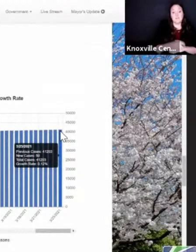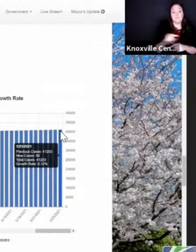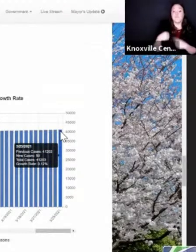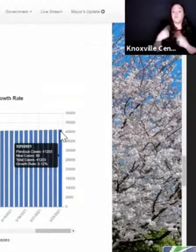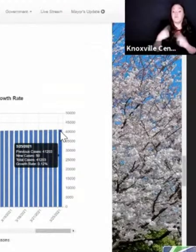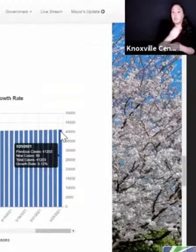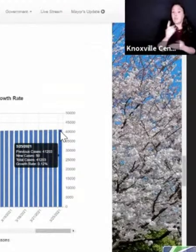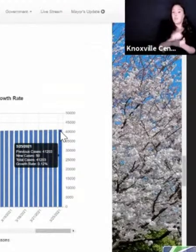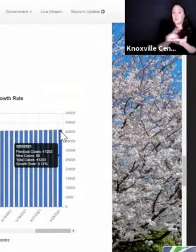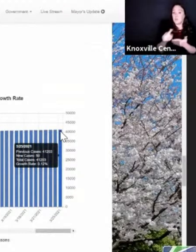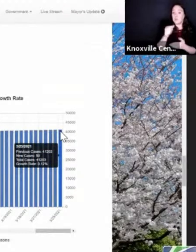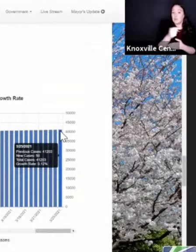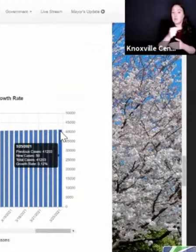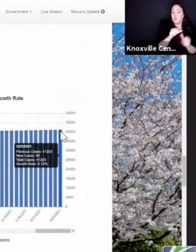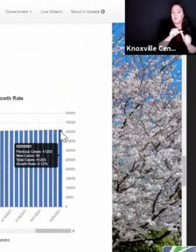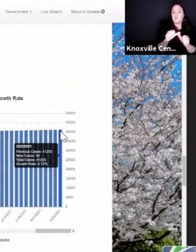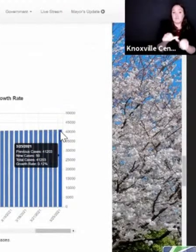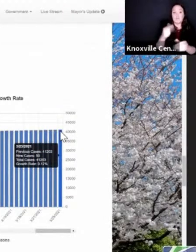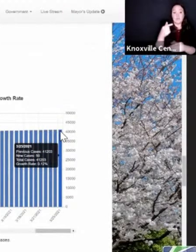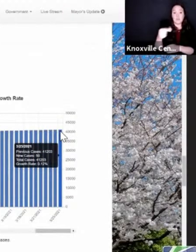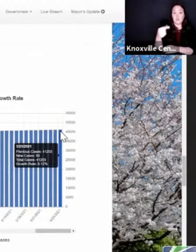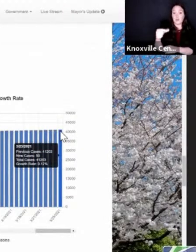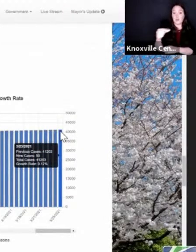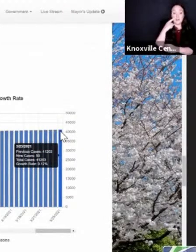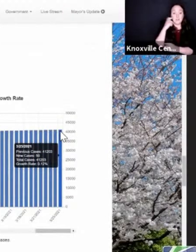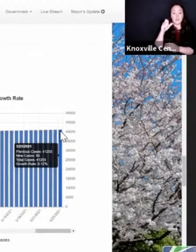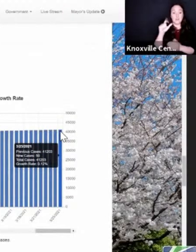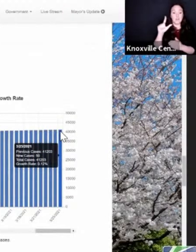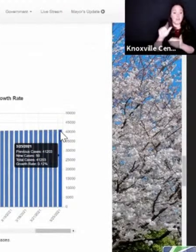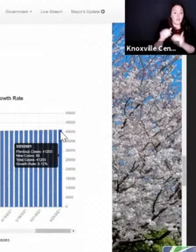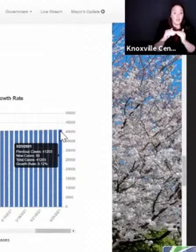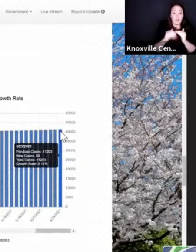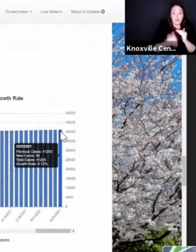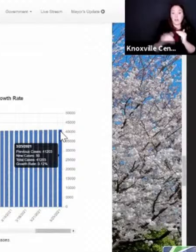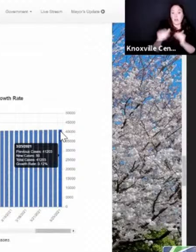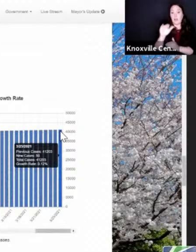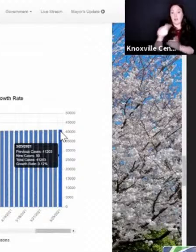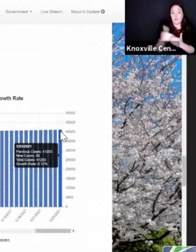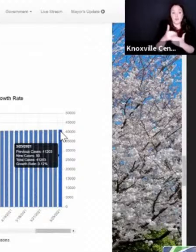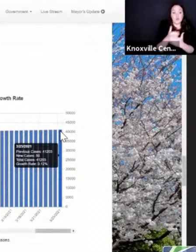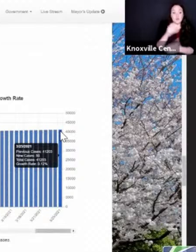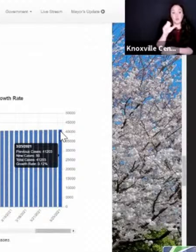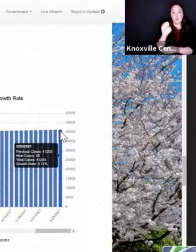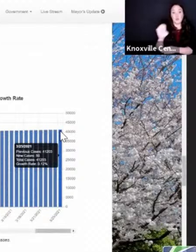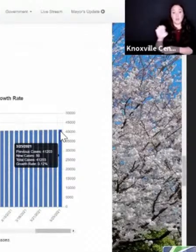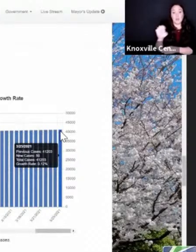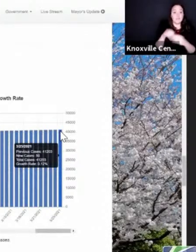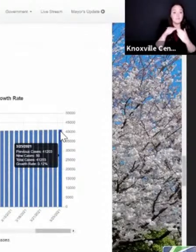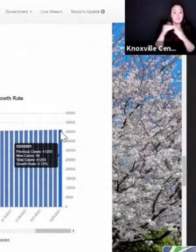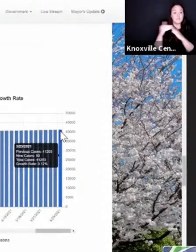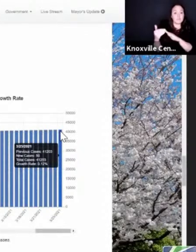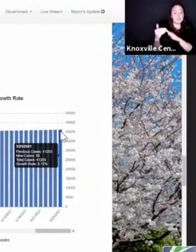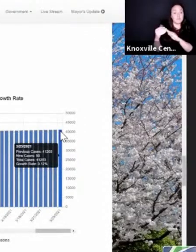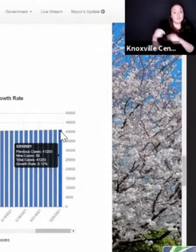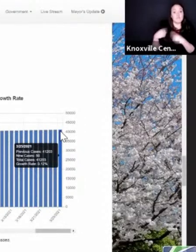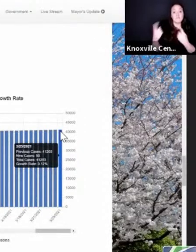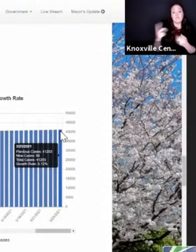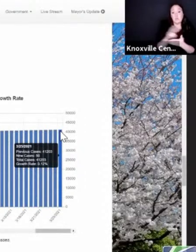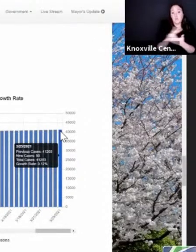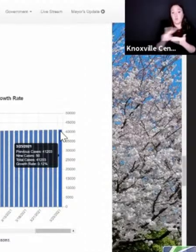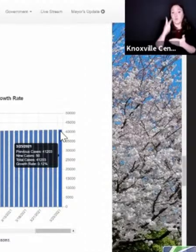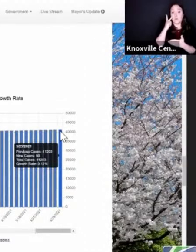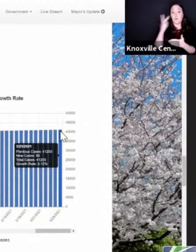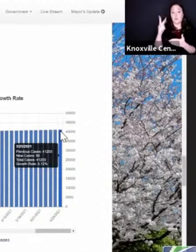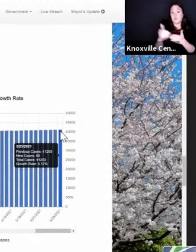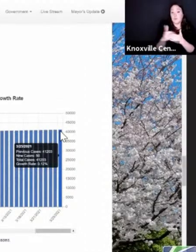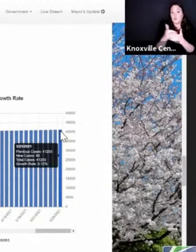several weeks, this benchmark has continued to be green due to the lower volume of new COVID cases across our community. Over the past 2 weeks, we've seen daily